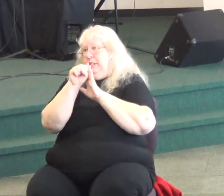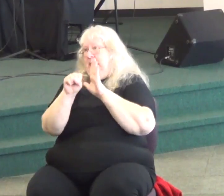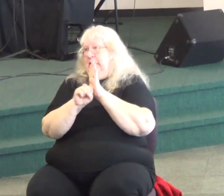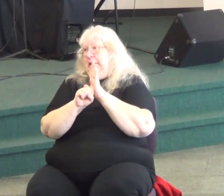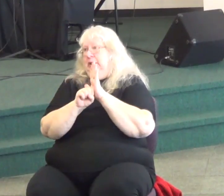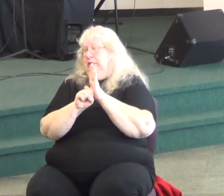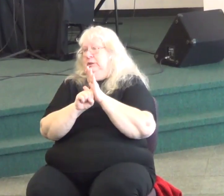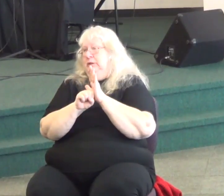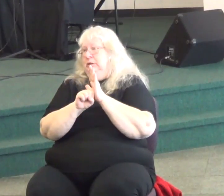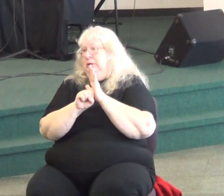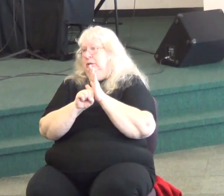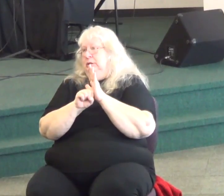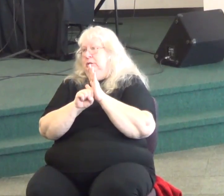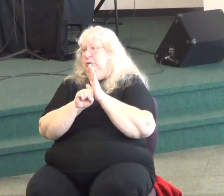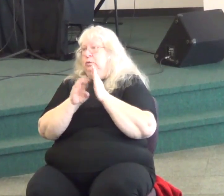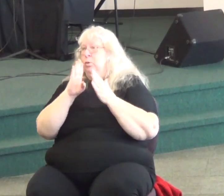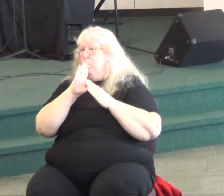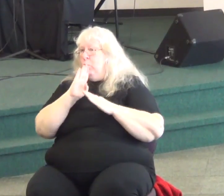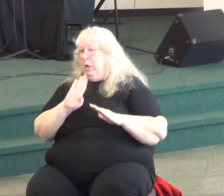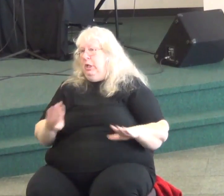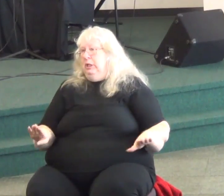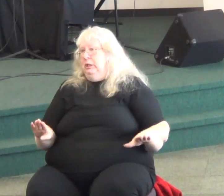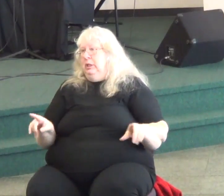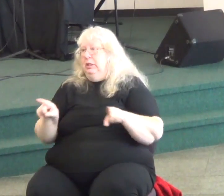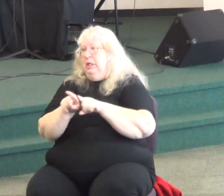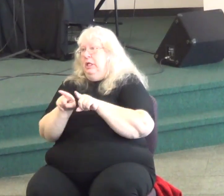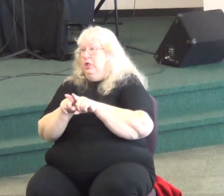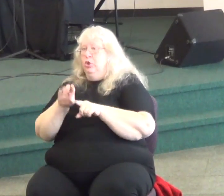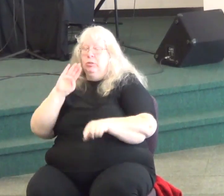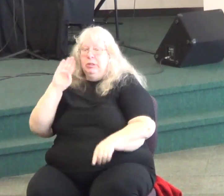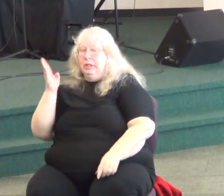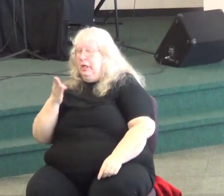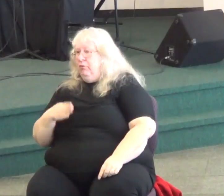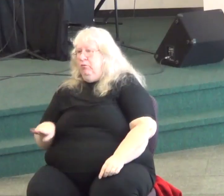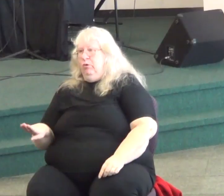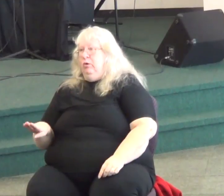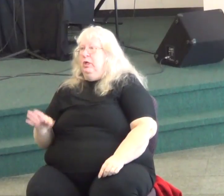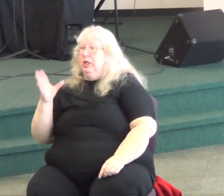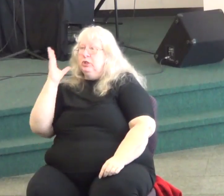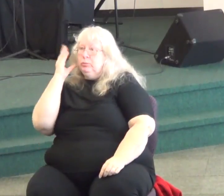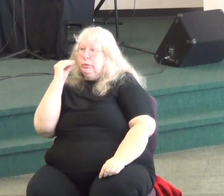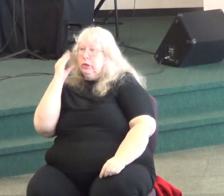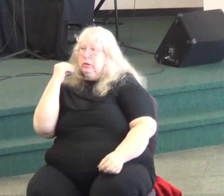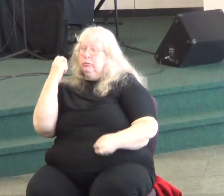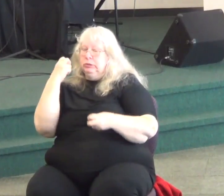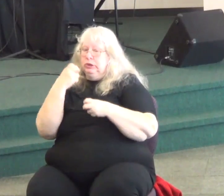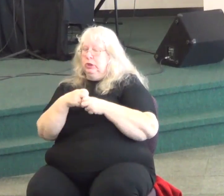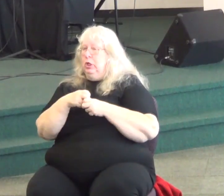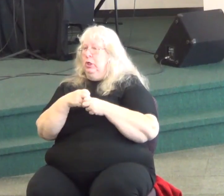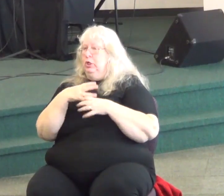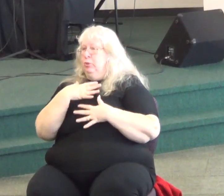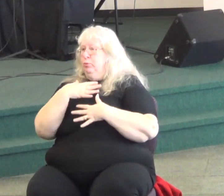A stillness came like you've never experienced, and it was hard to breathe. I don't know if any of you have ever